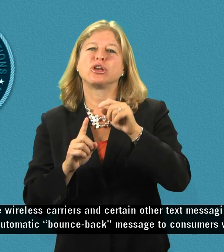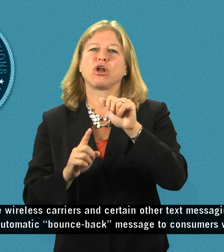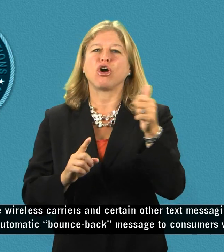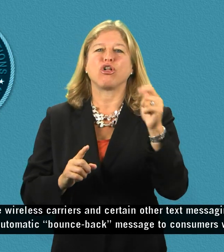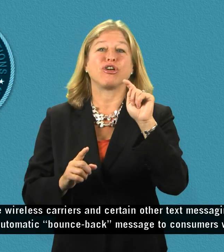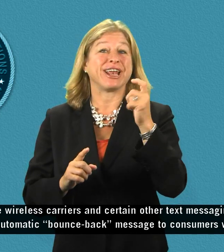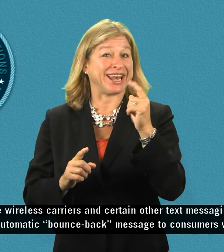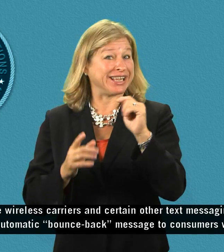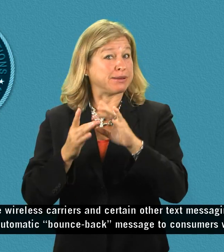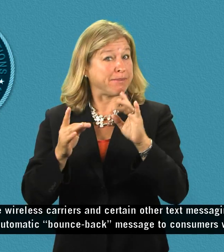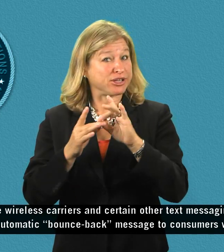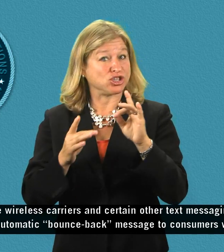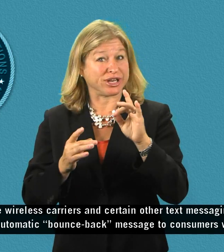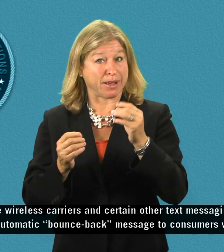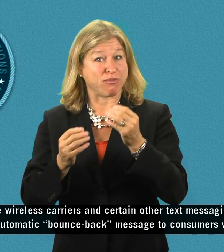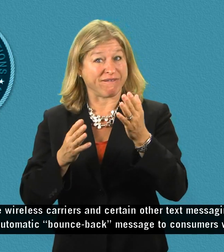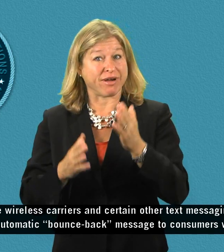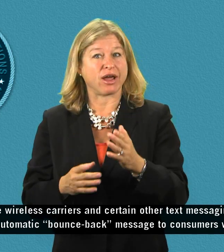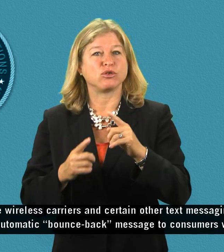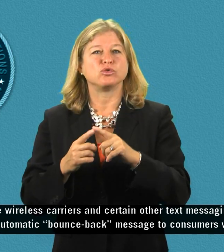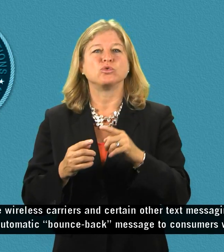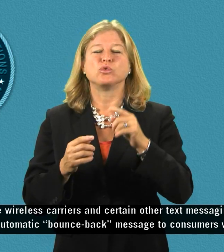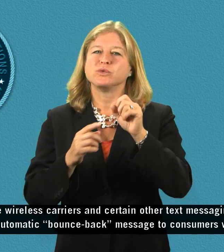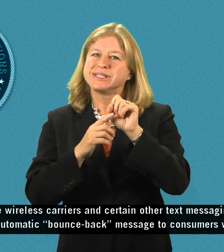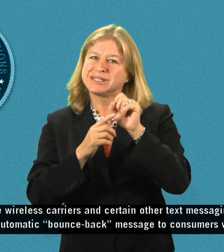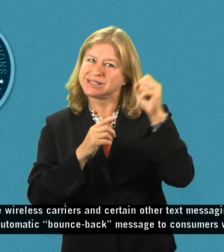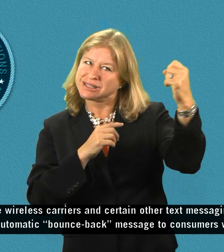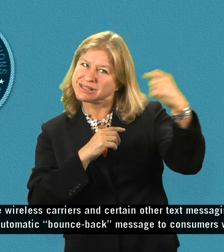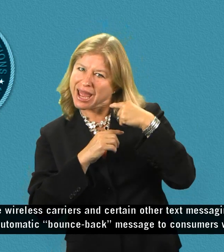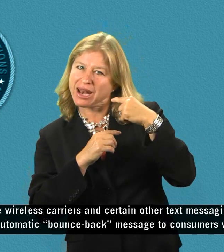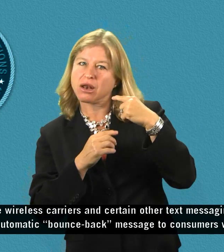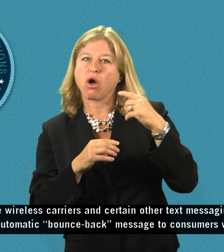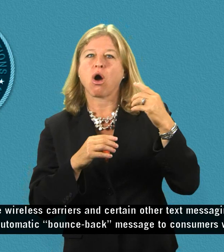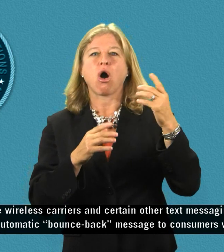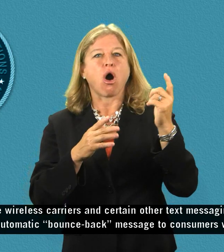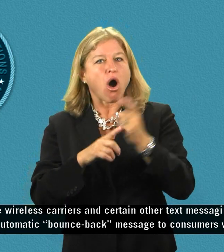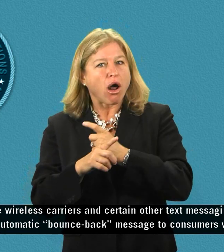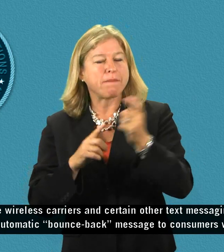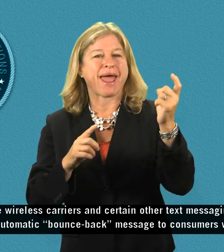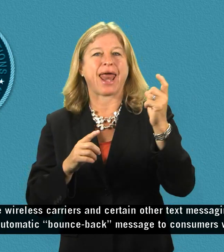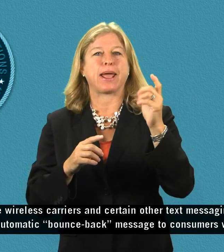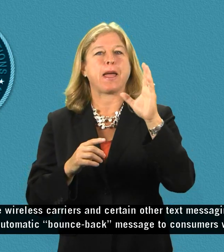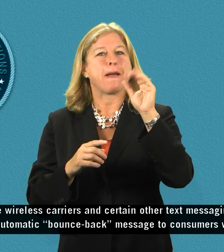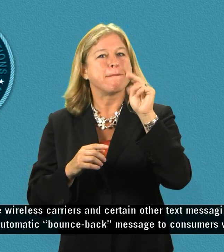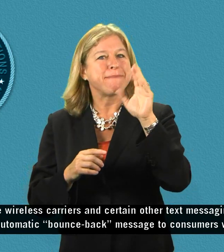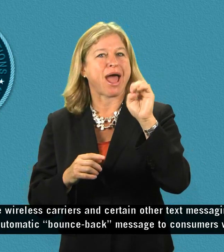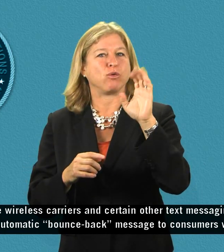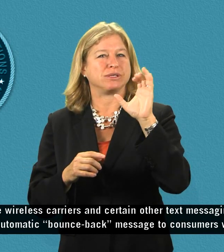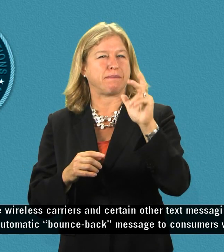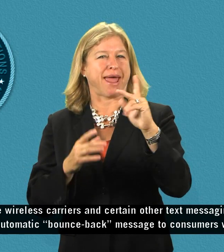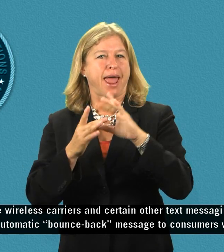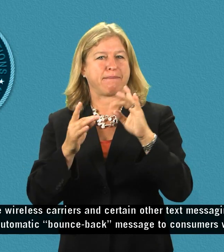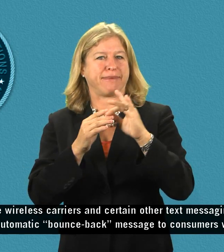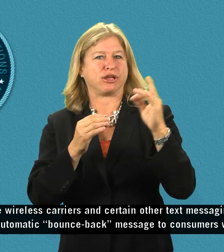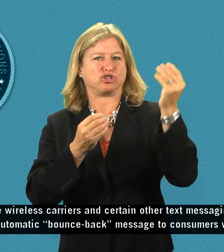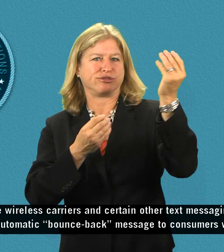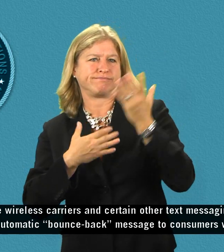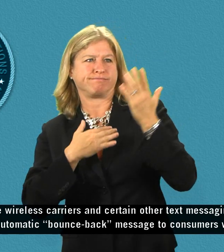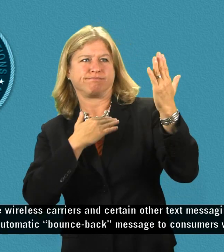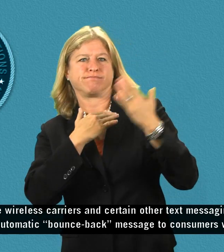carriers and certain other TEXT-MESSAGING PROVIDERS to send an automatic bounce-back